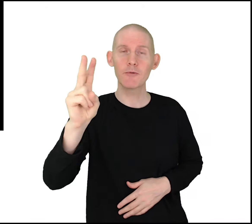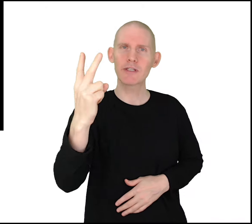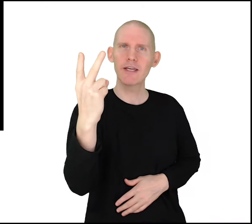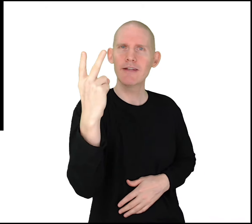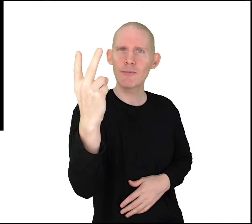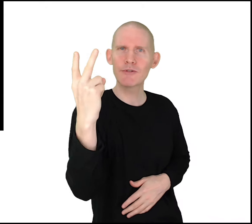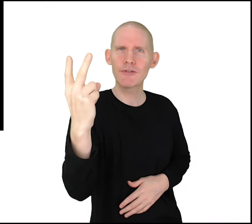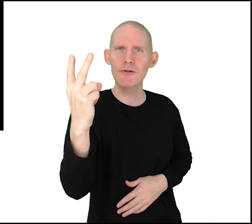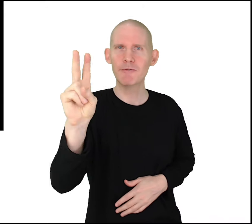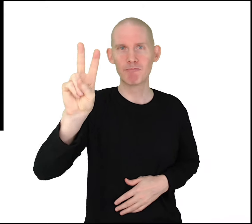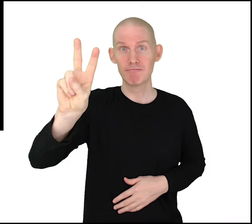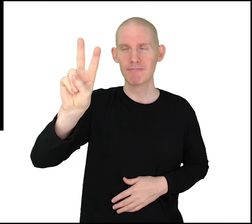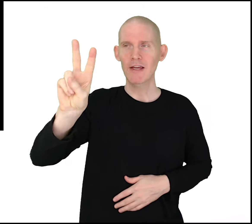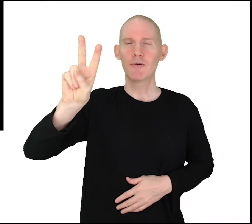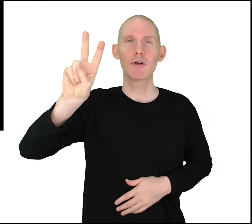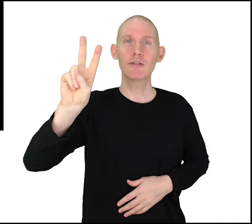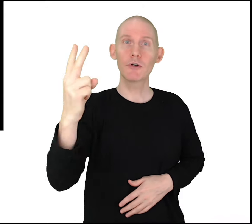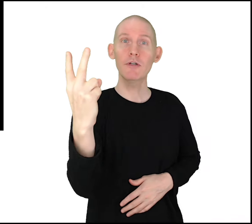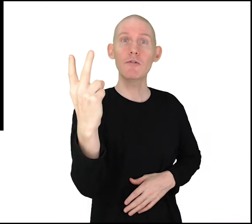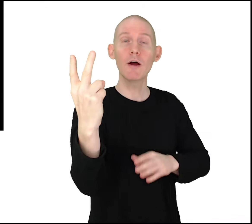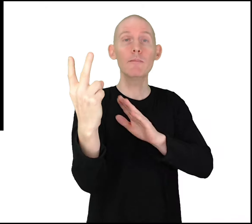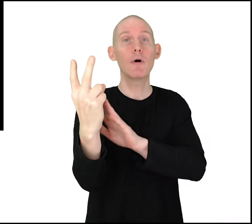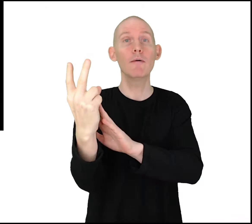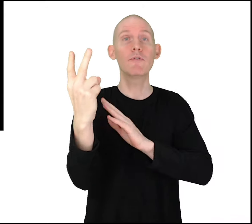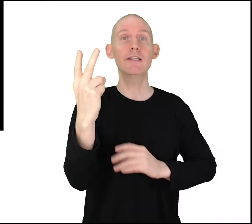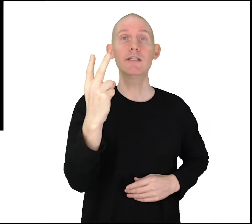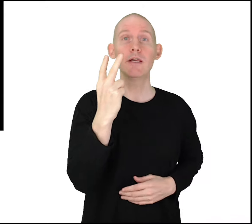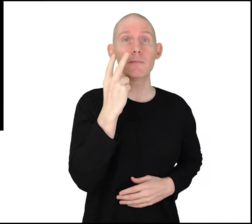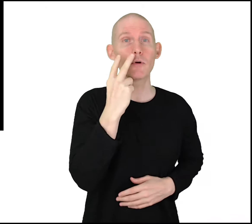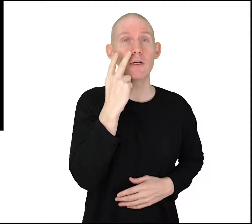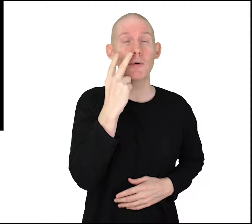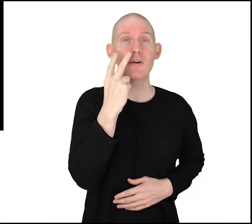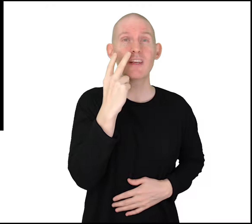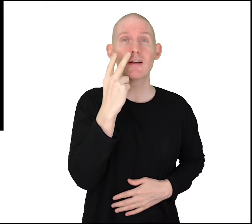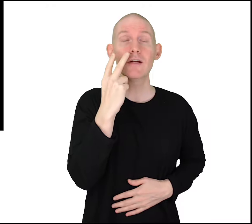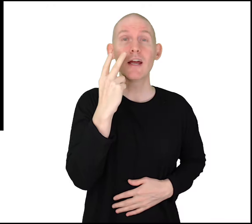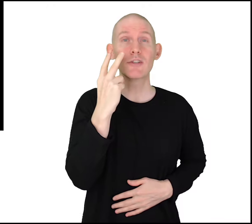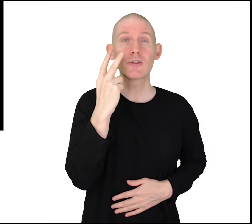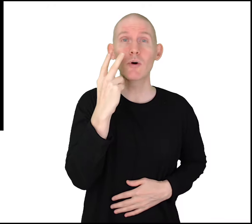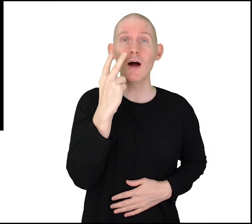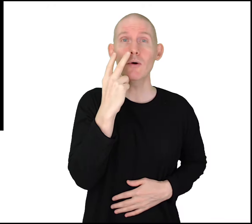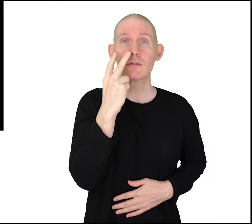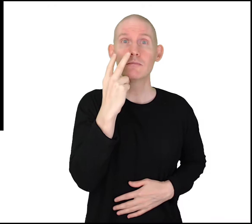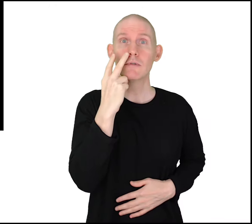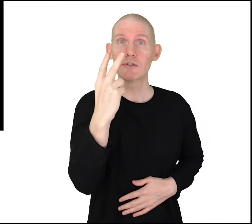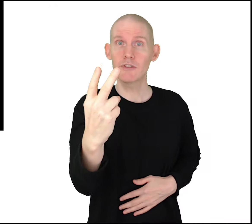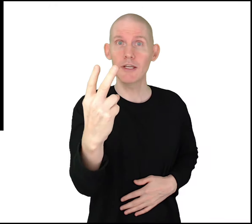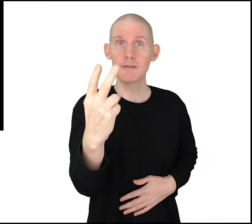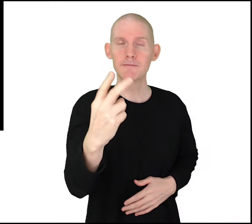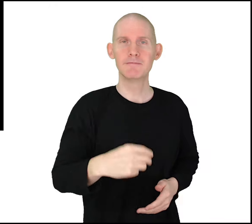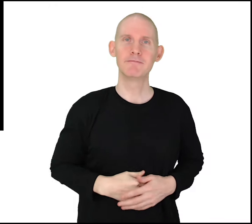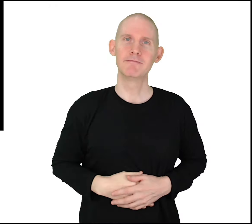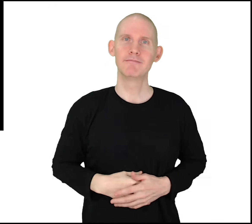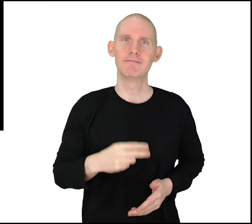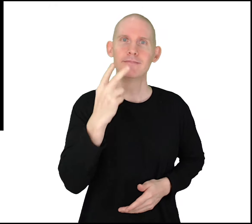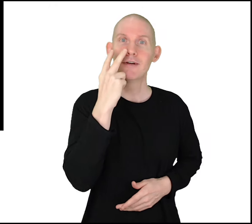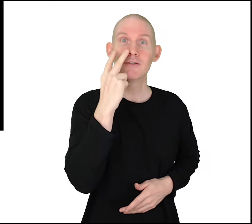say the number 2. We're going to turn it around, palm facing in, put it about here, and just go out. C.